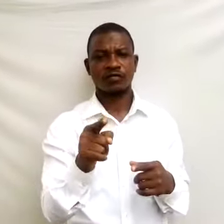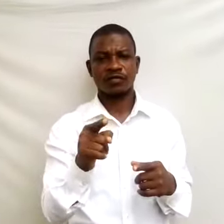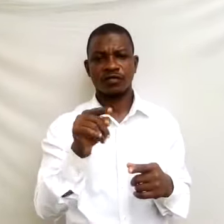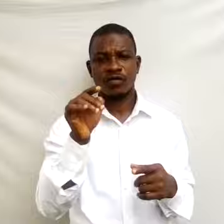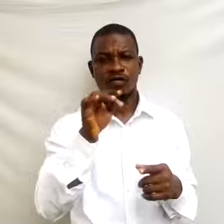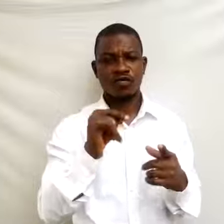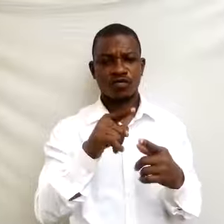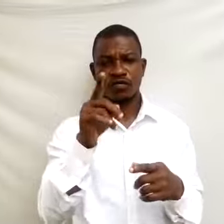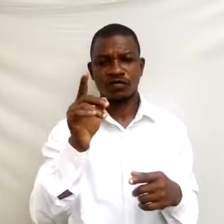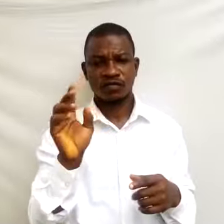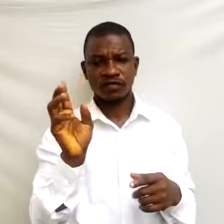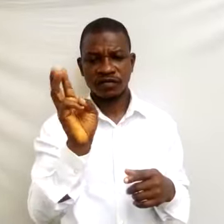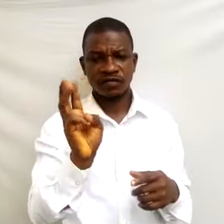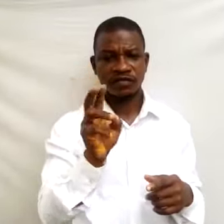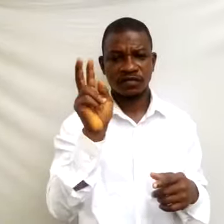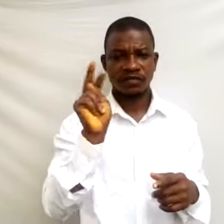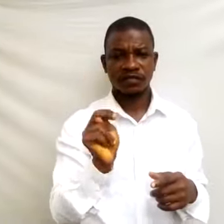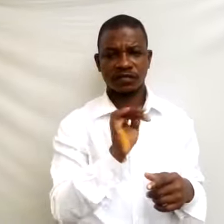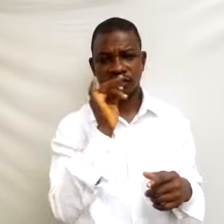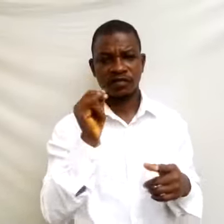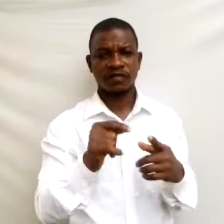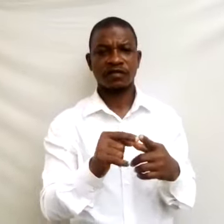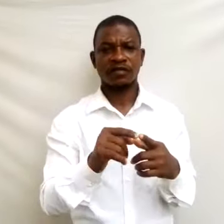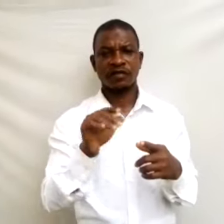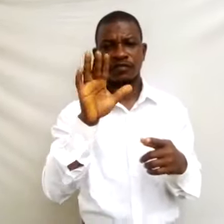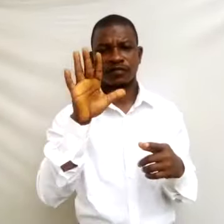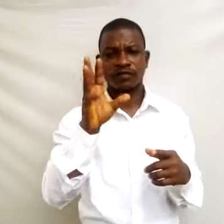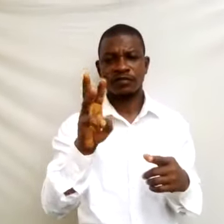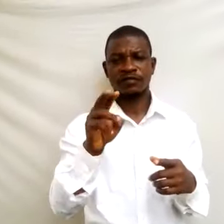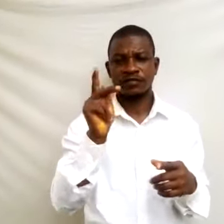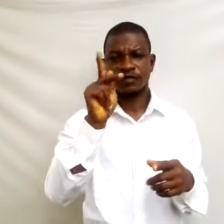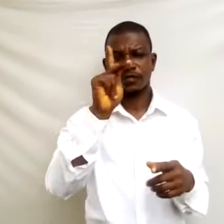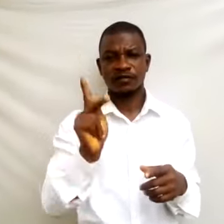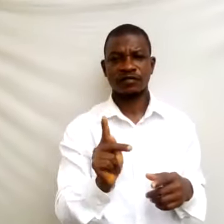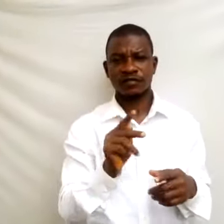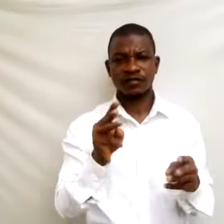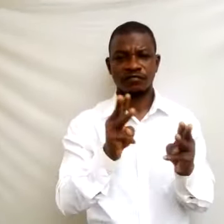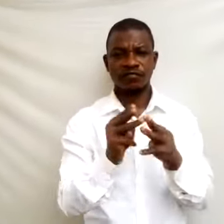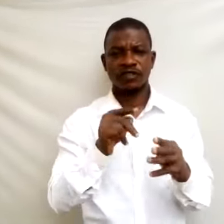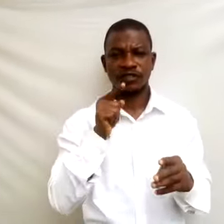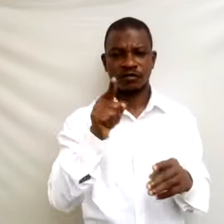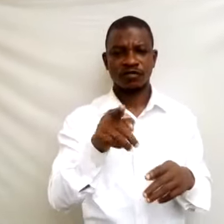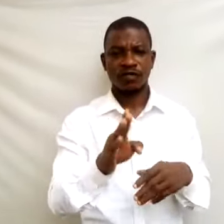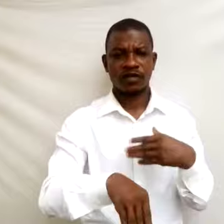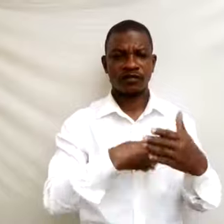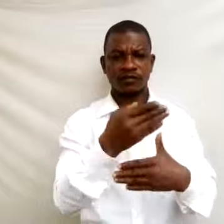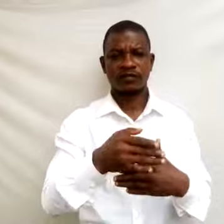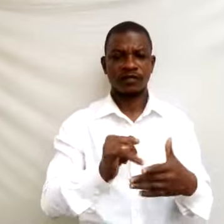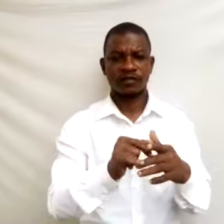66 naira 56 kobo. Meet you after the timeout.